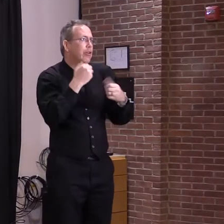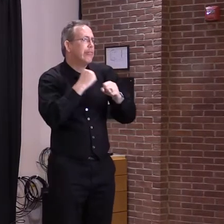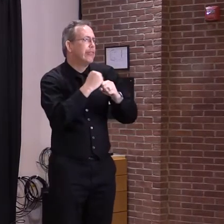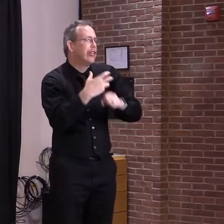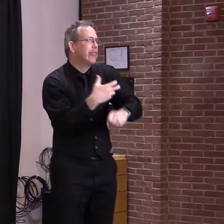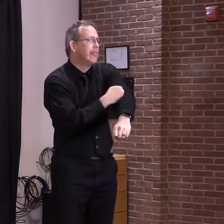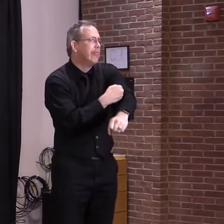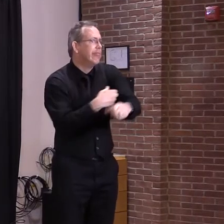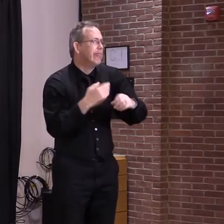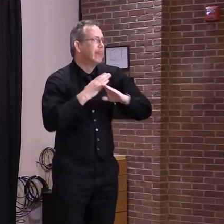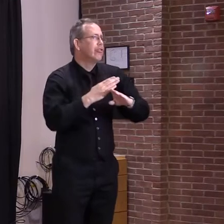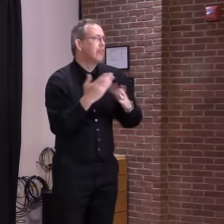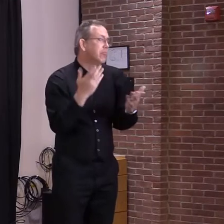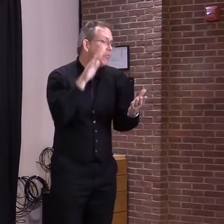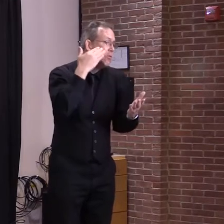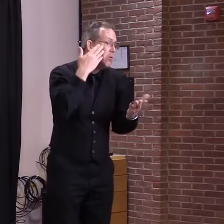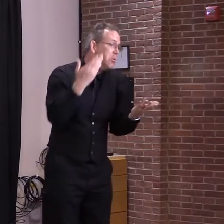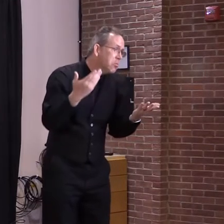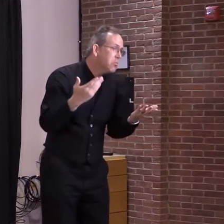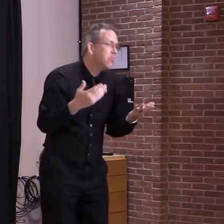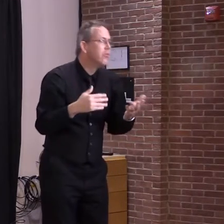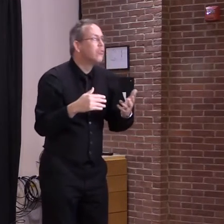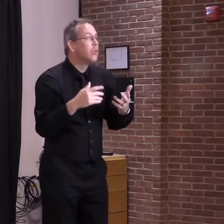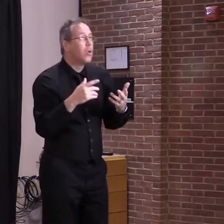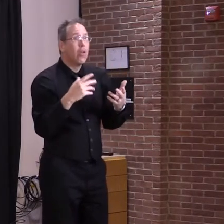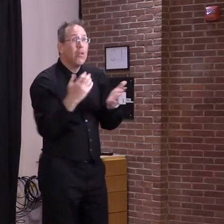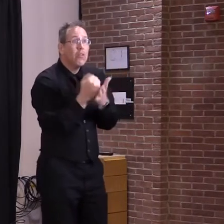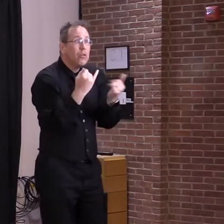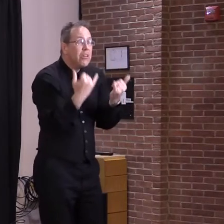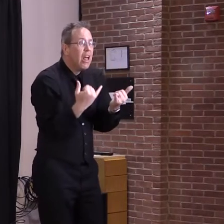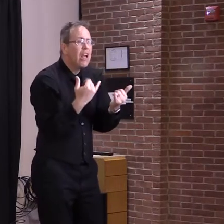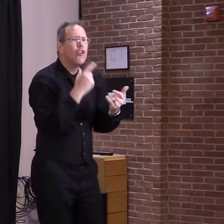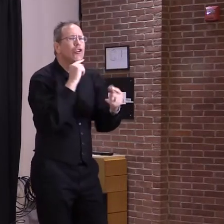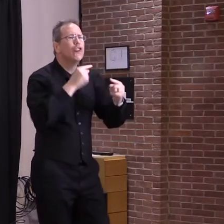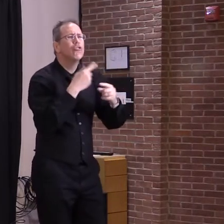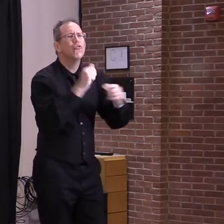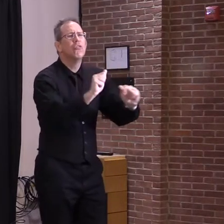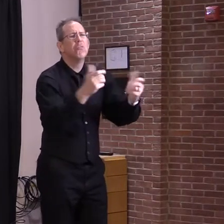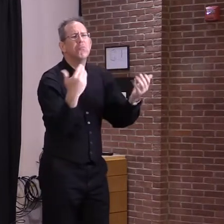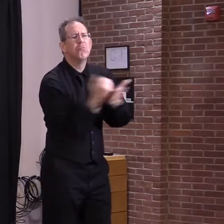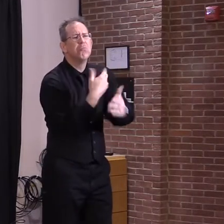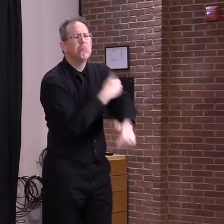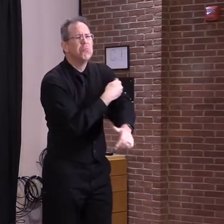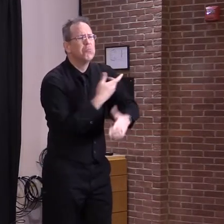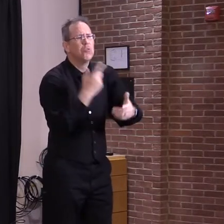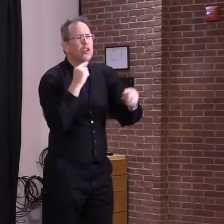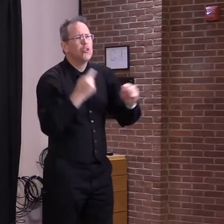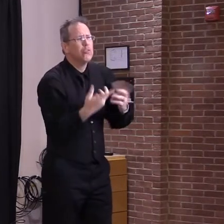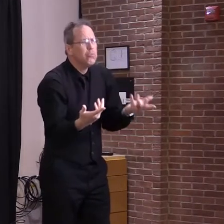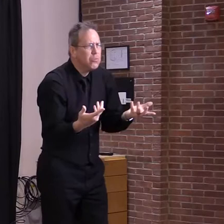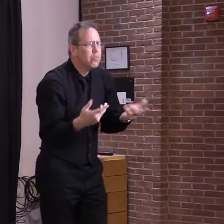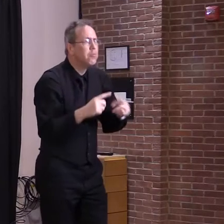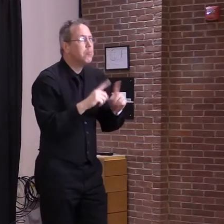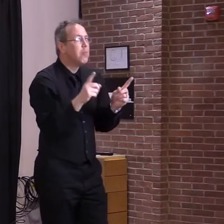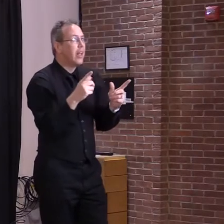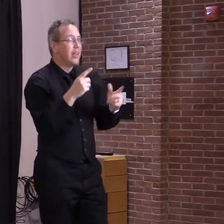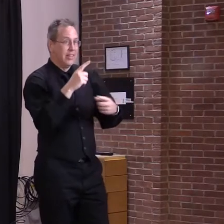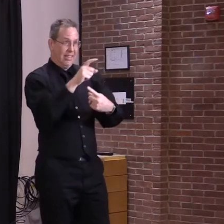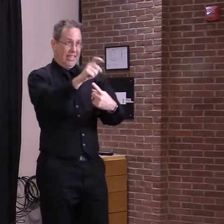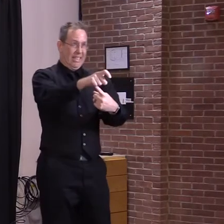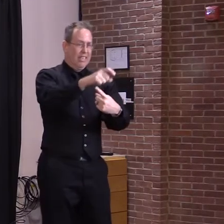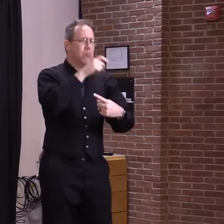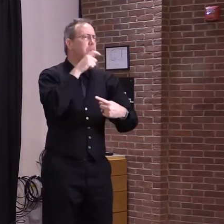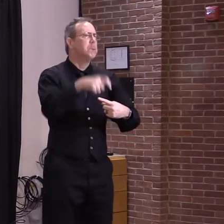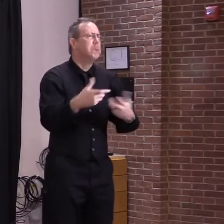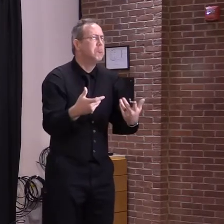that if there's no harm in having it, but in most cases, it's not necessary at this point in time. That's what I'm hearing. But I'll let Dr.